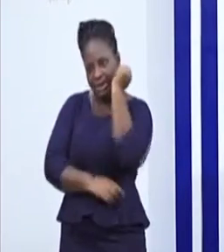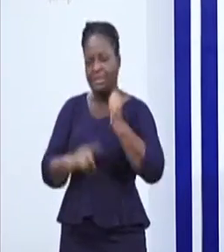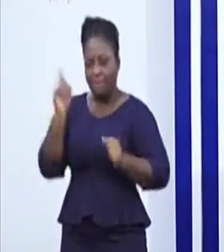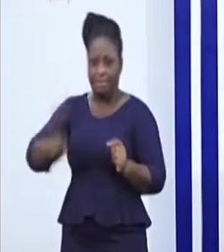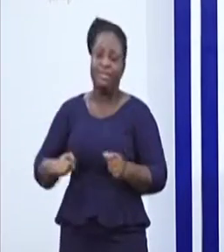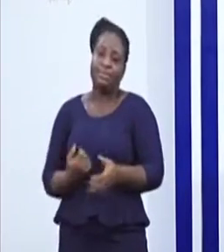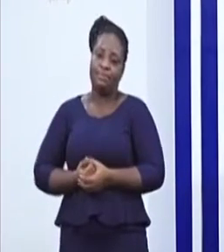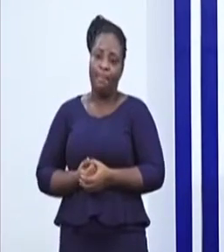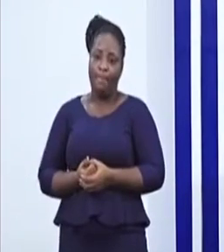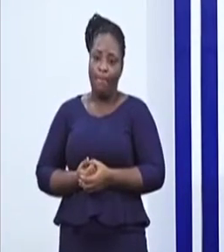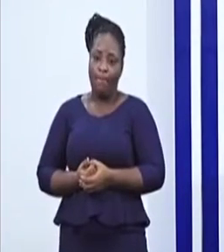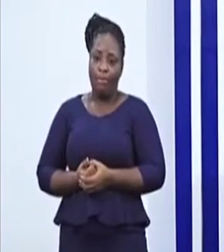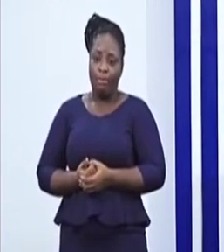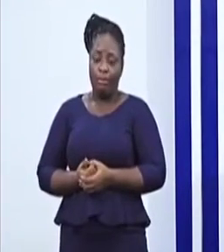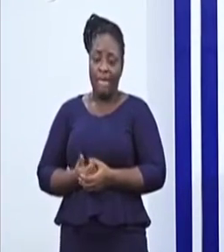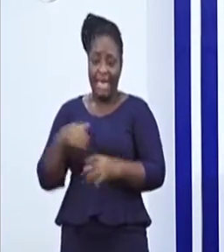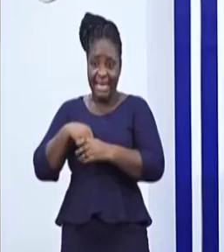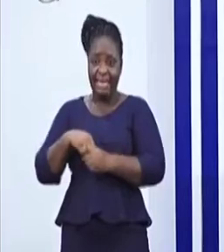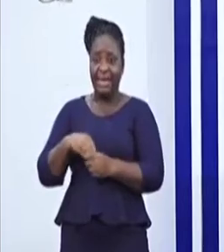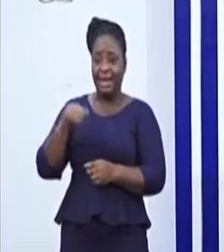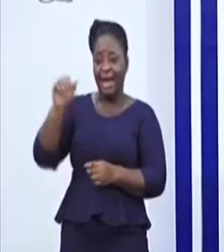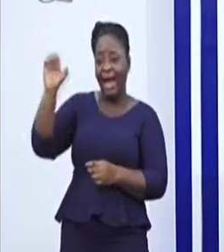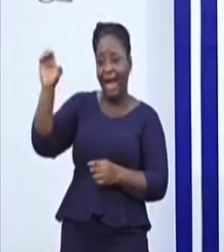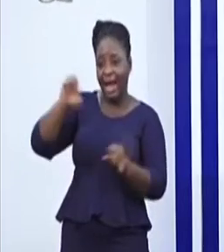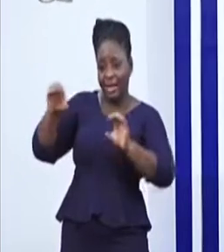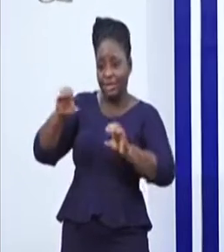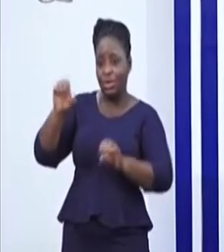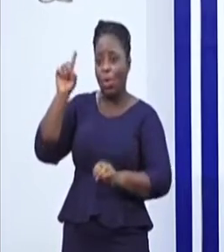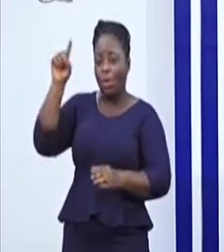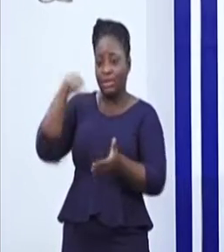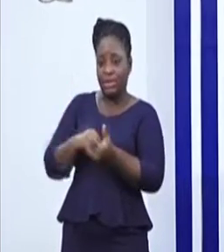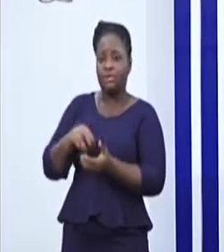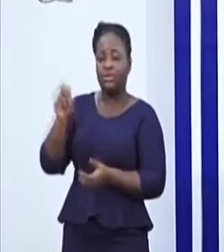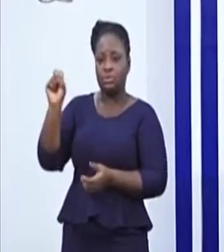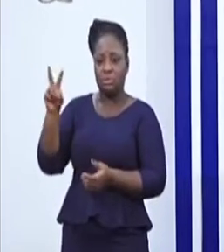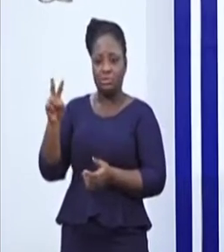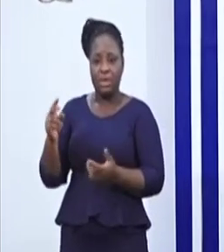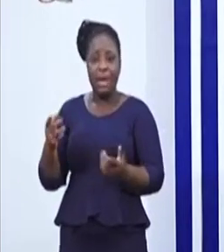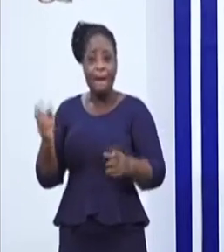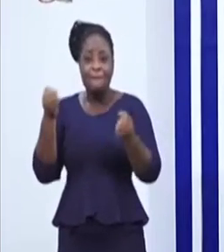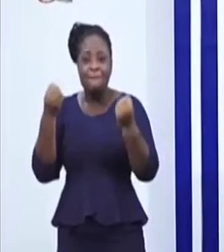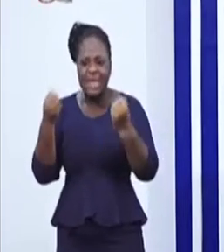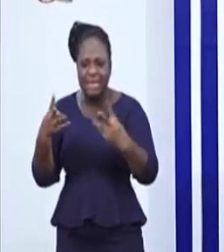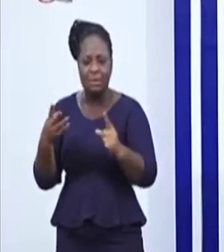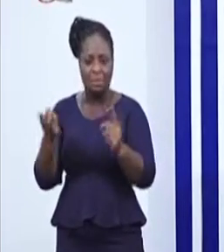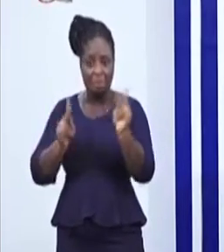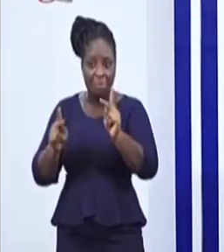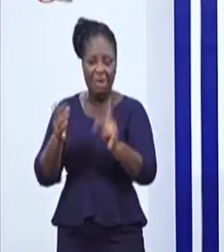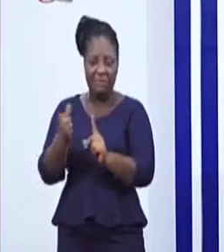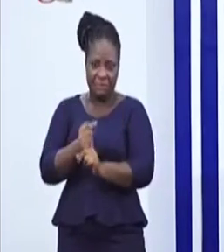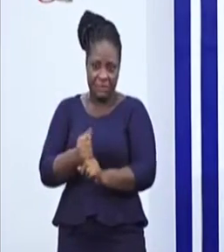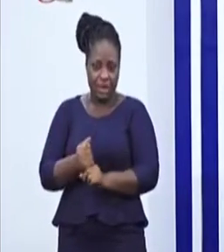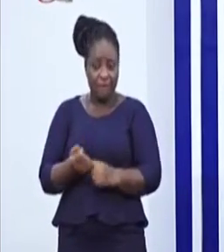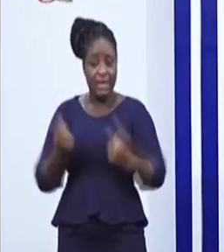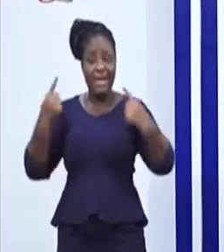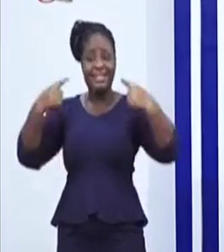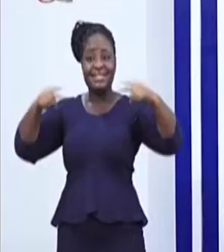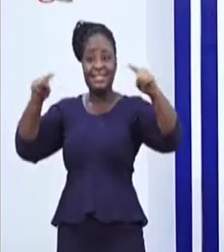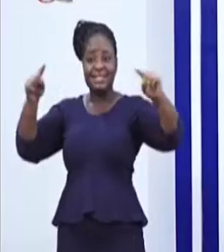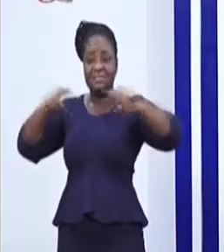Imposition of Restrictions Act 2012. Such persons have been arrested, and after